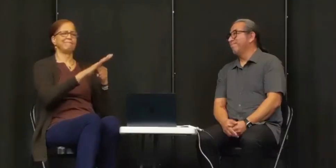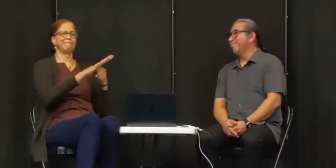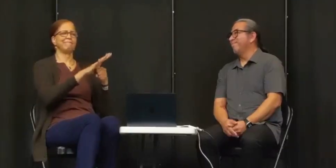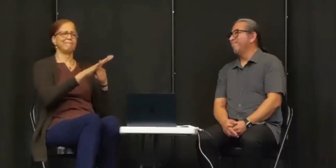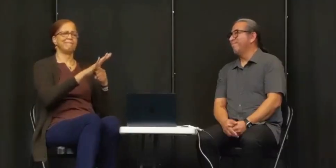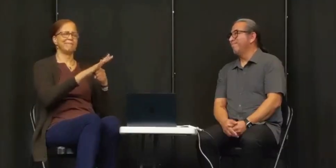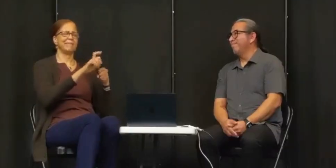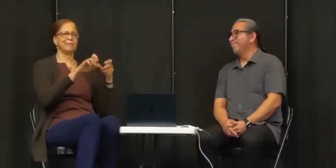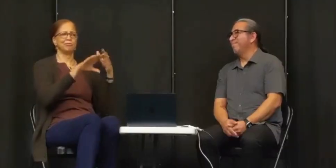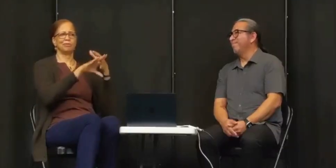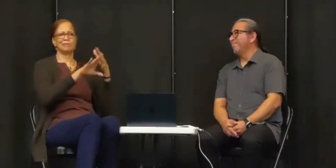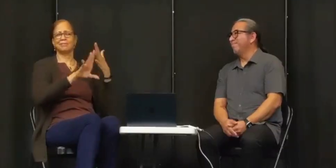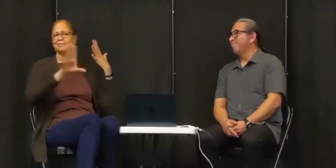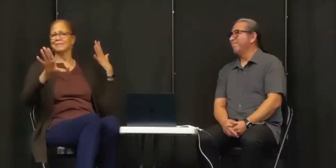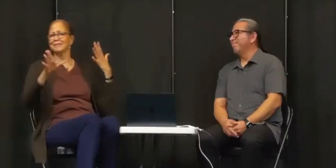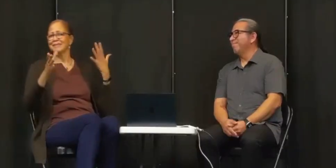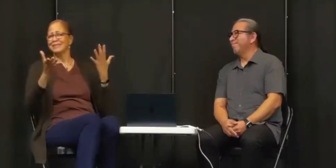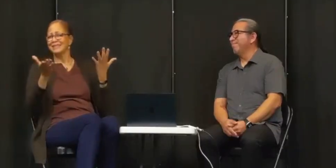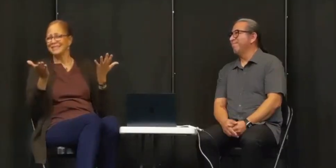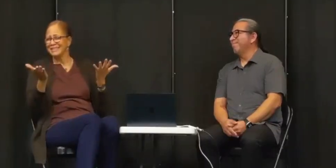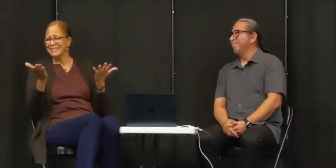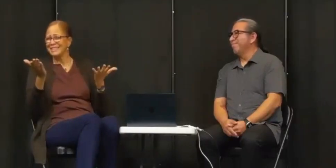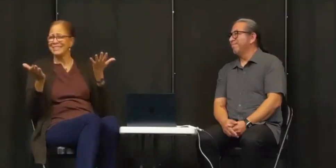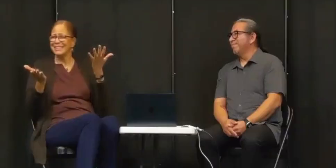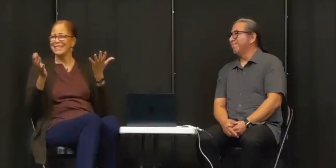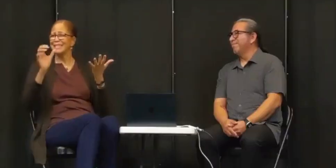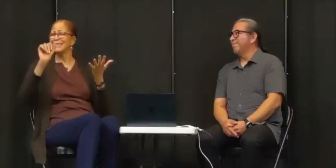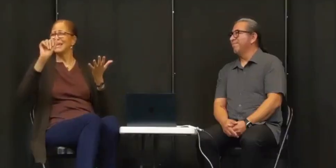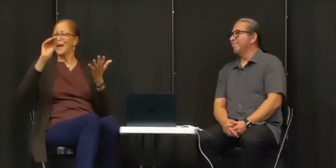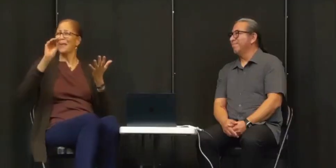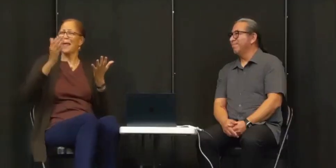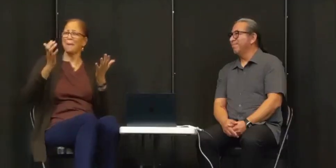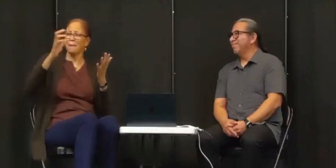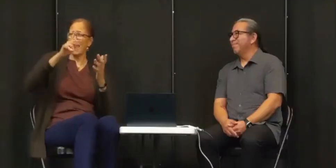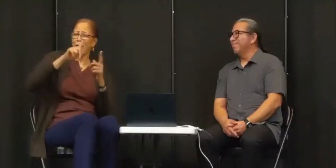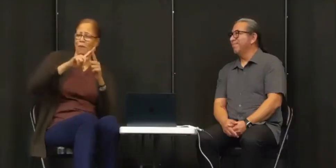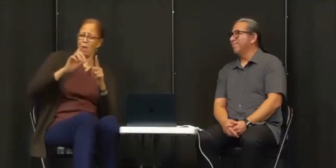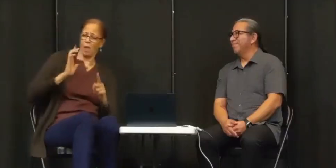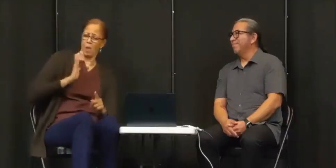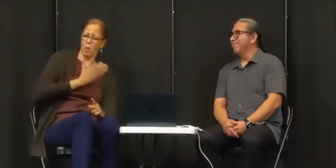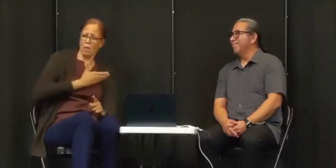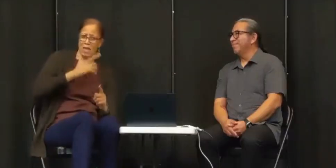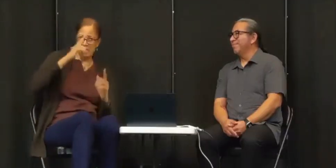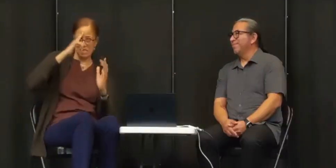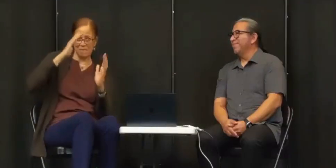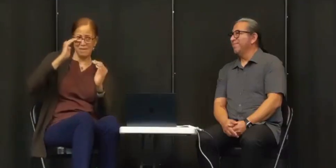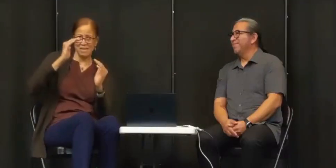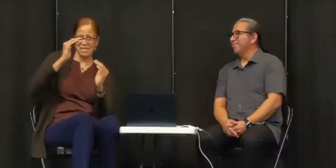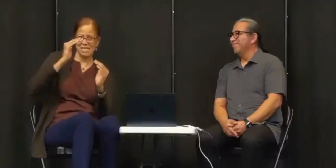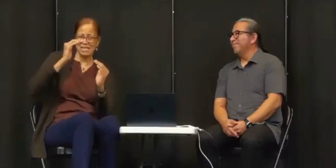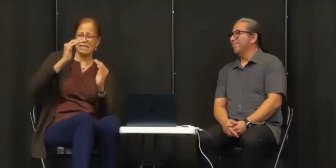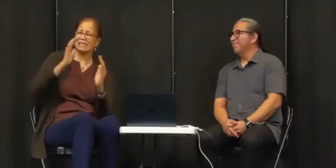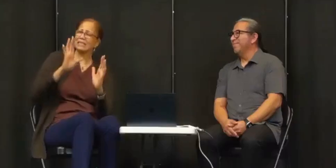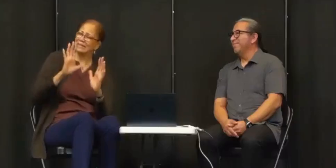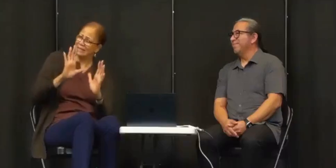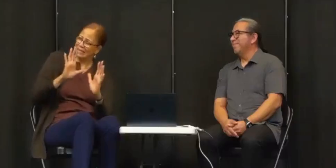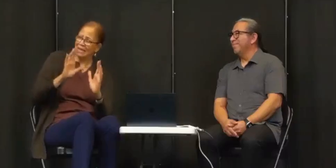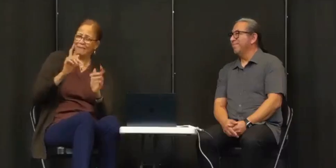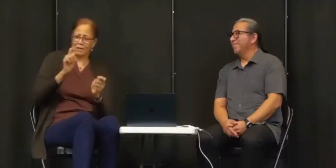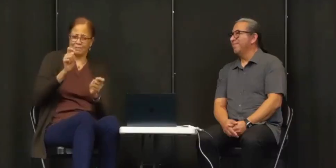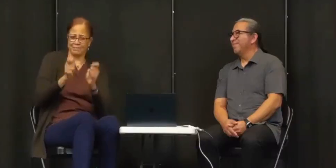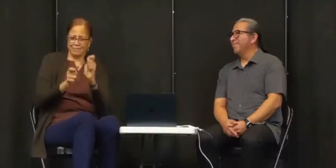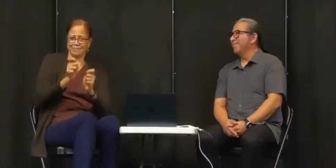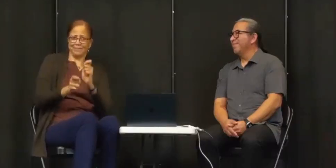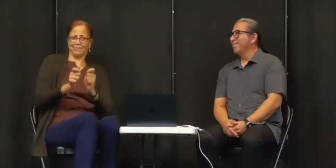relied on. So at a certain point, enough is enough. They may need a break. You know, so we have to kind of